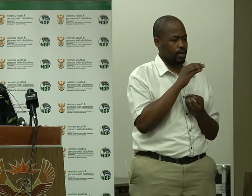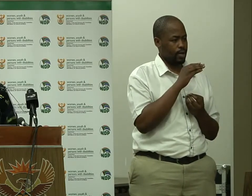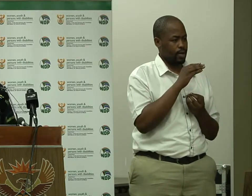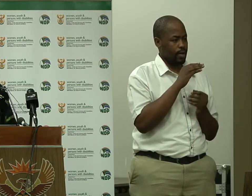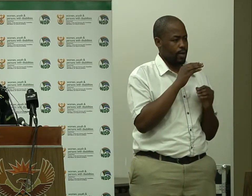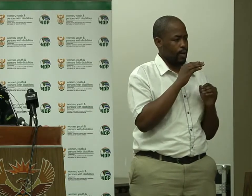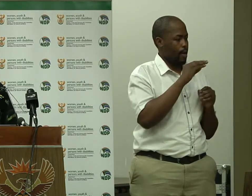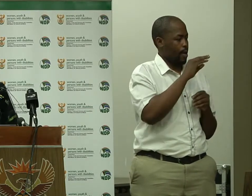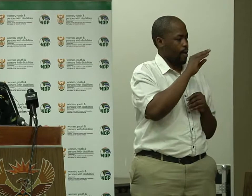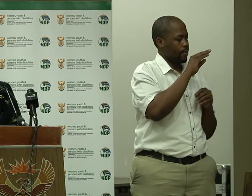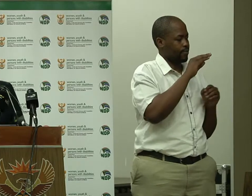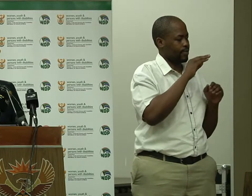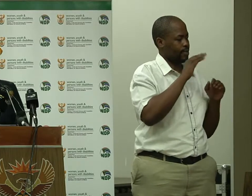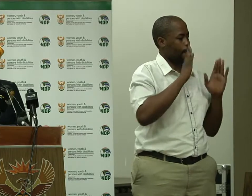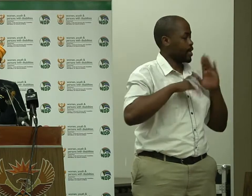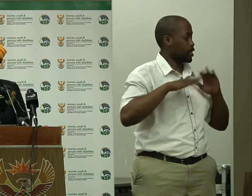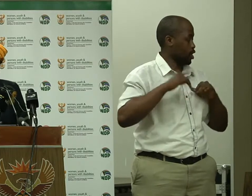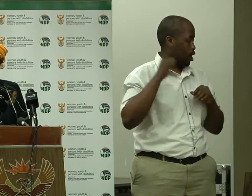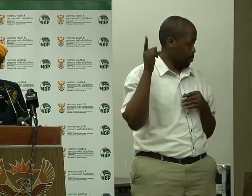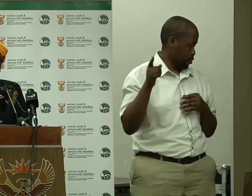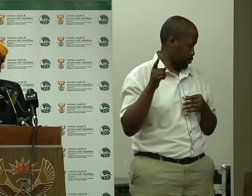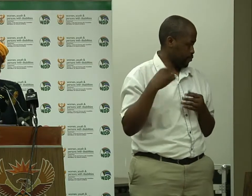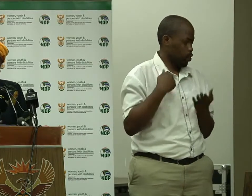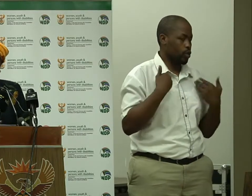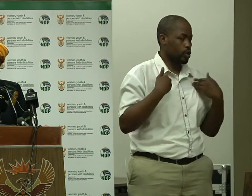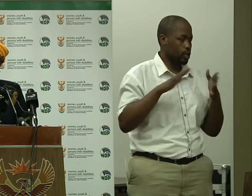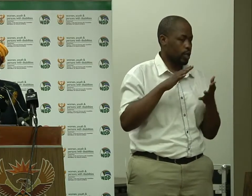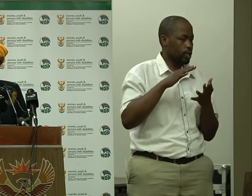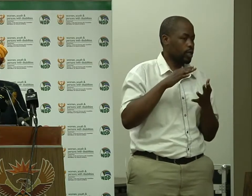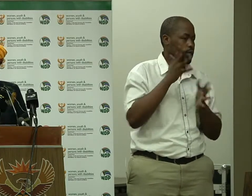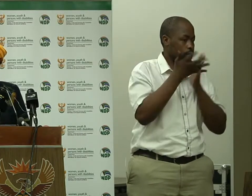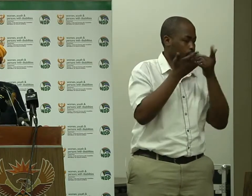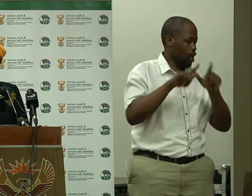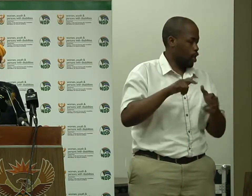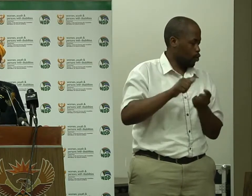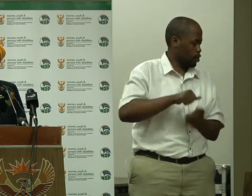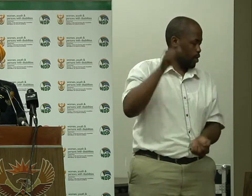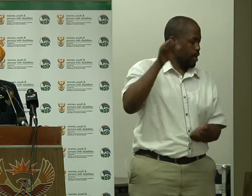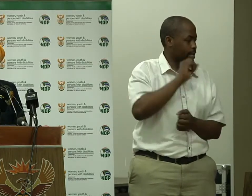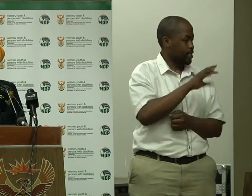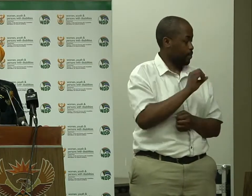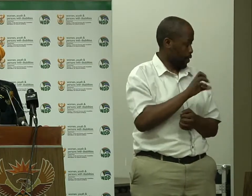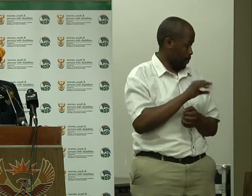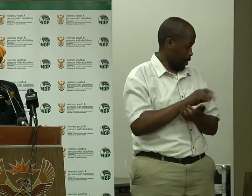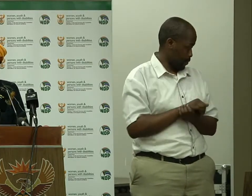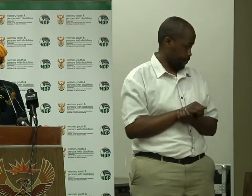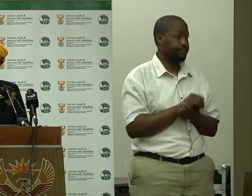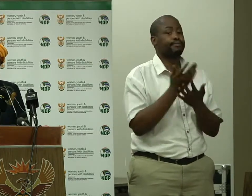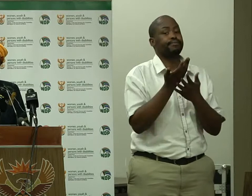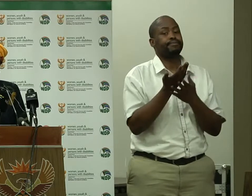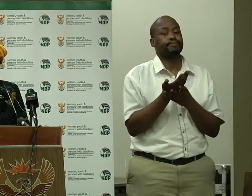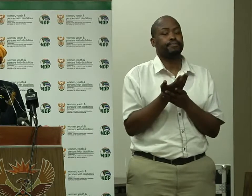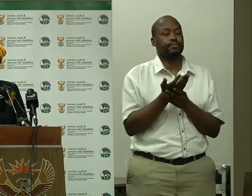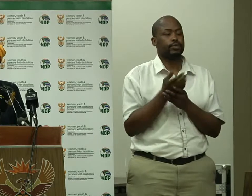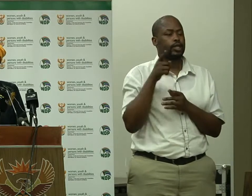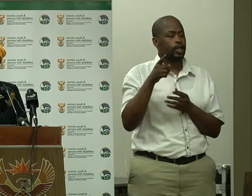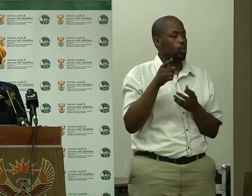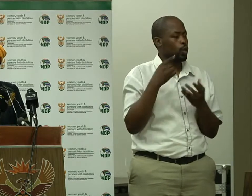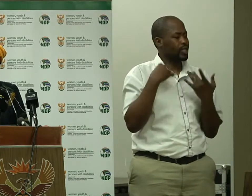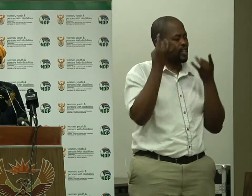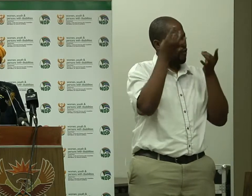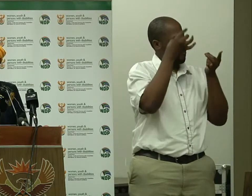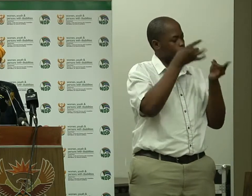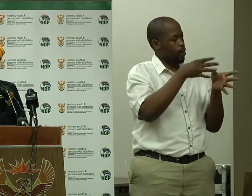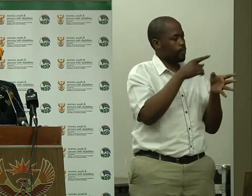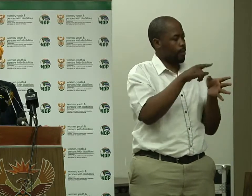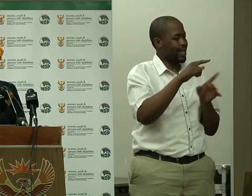SALB, we also launched the Sign Language Charter in September 2020. The charter was informed